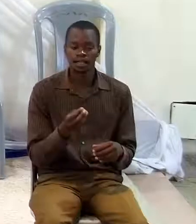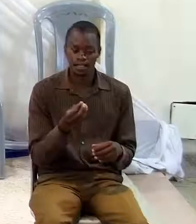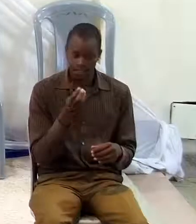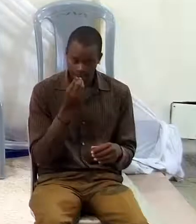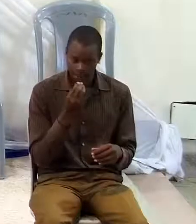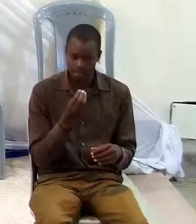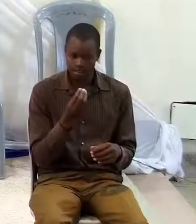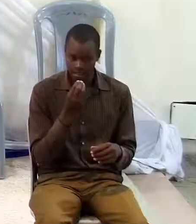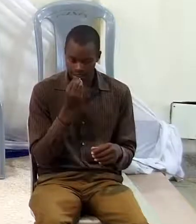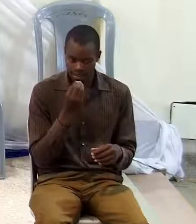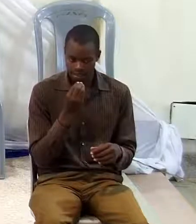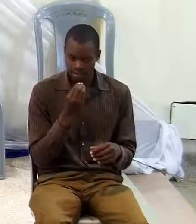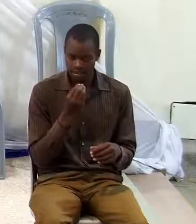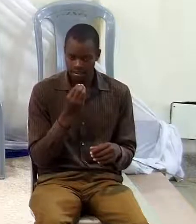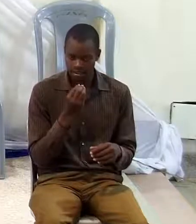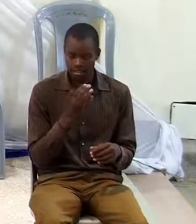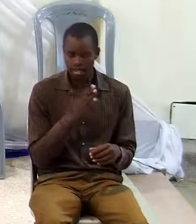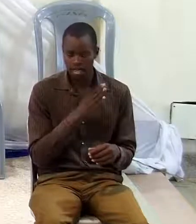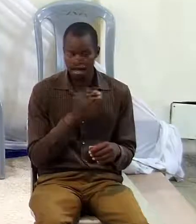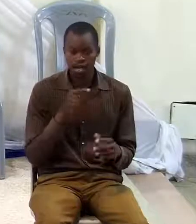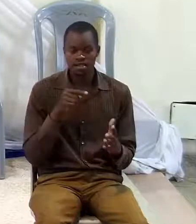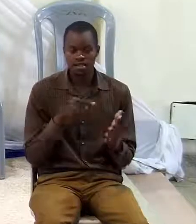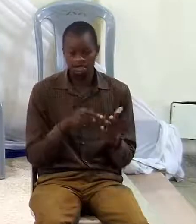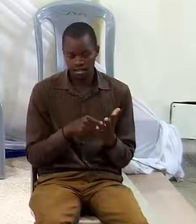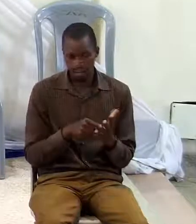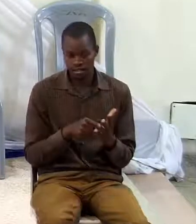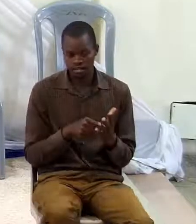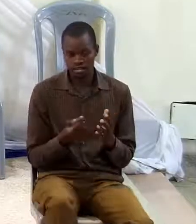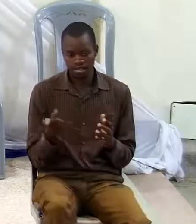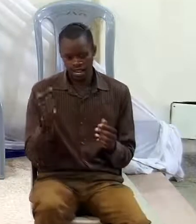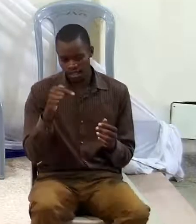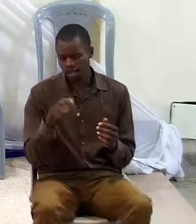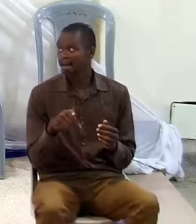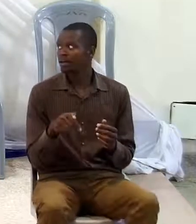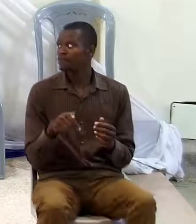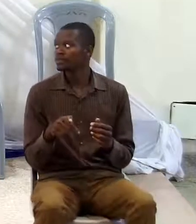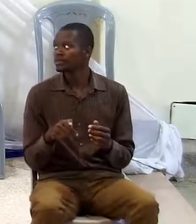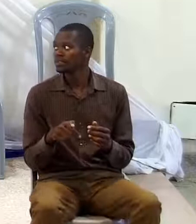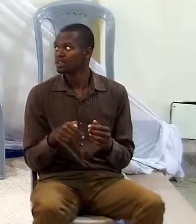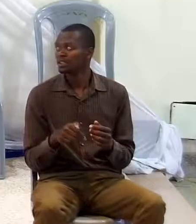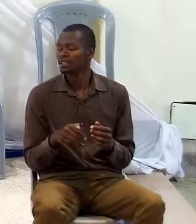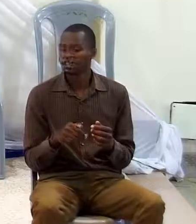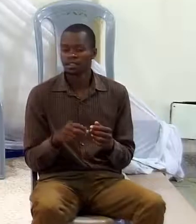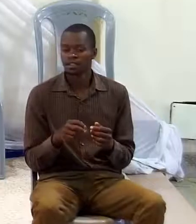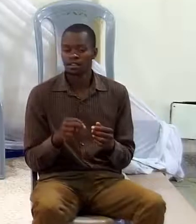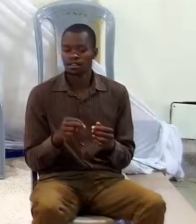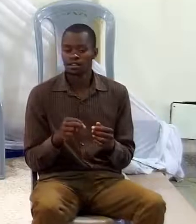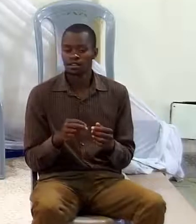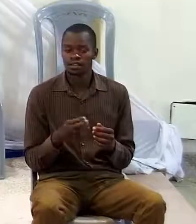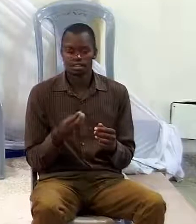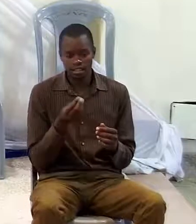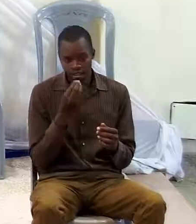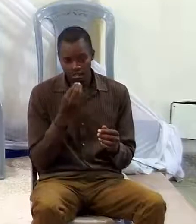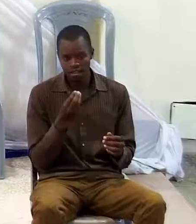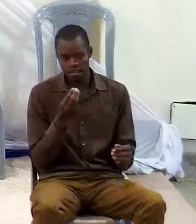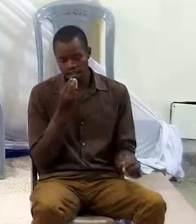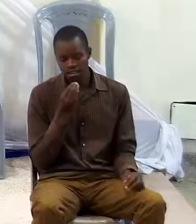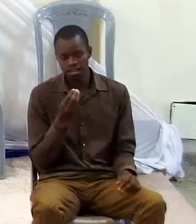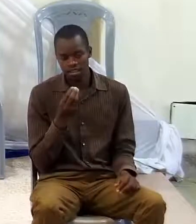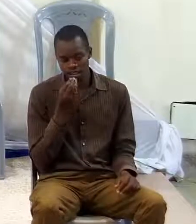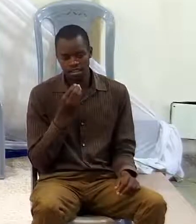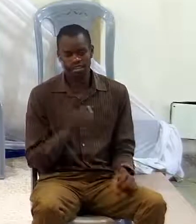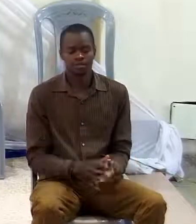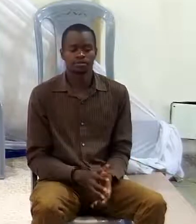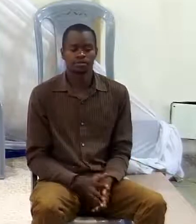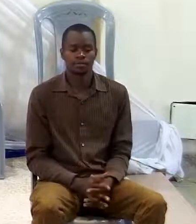come unconsciously. You just find yourself, you are eating, isn't it? You just find yourself, you are eating,